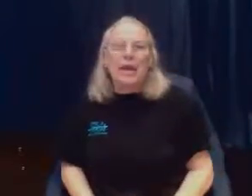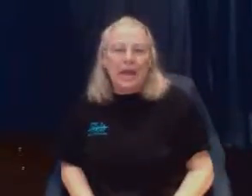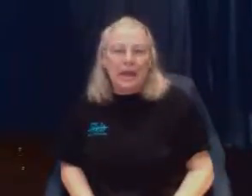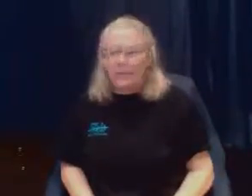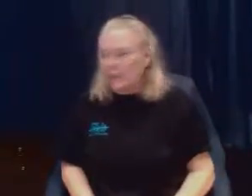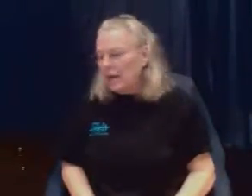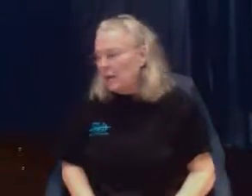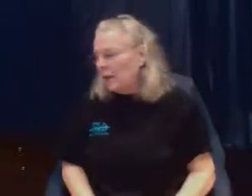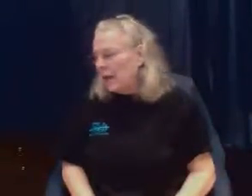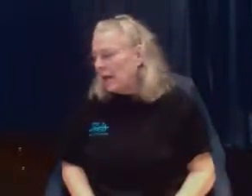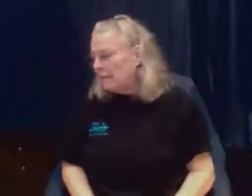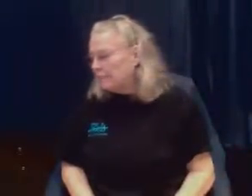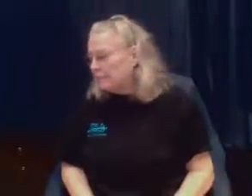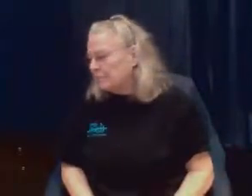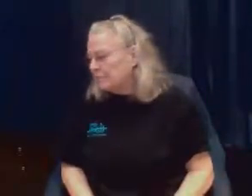He has made me glad.